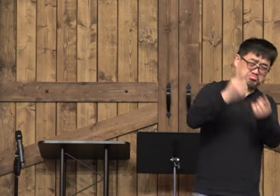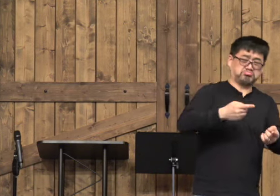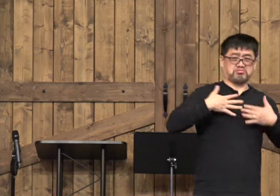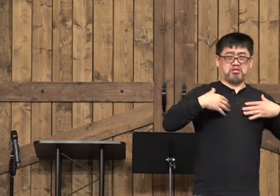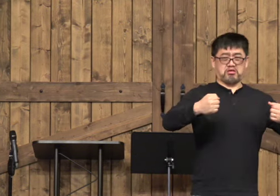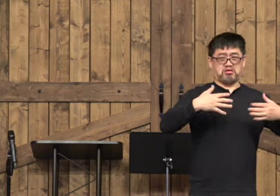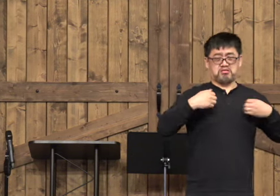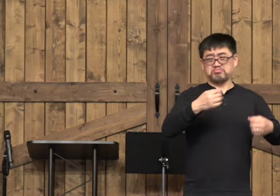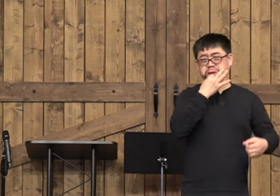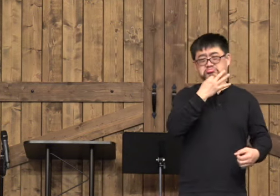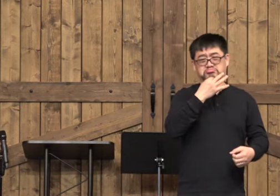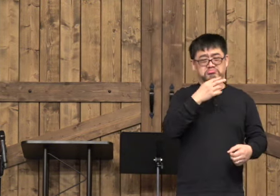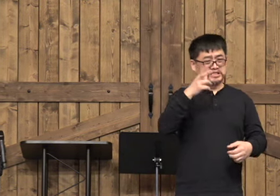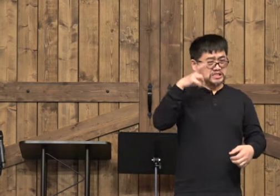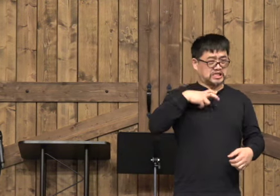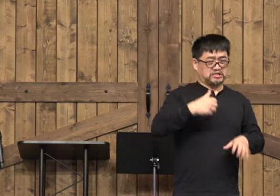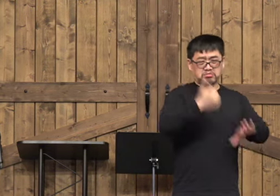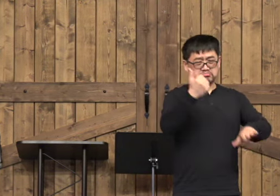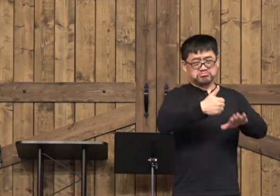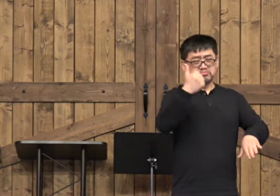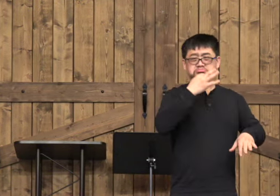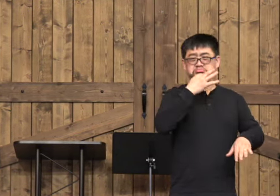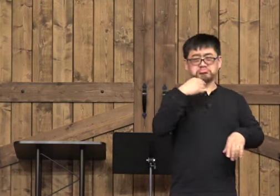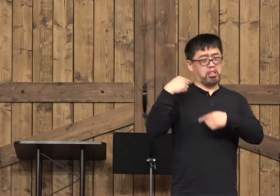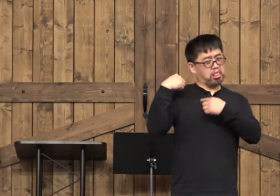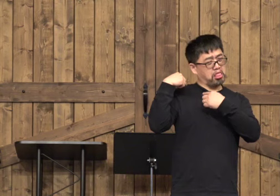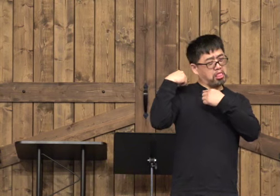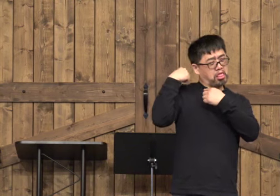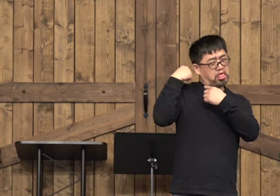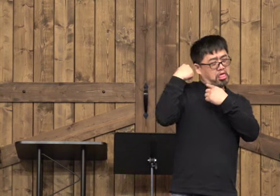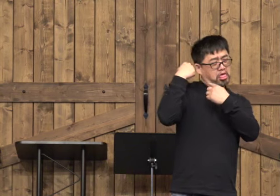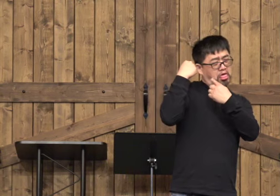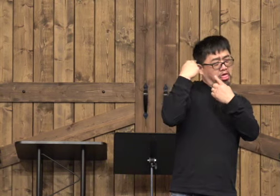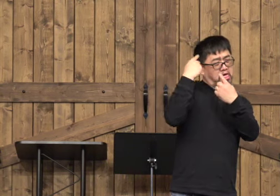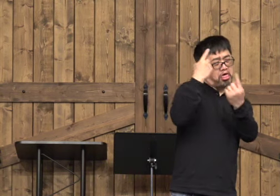Well Jesus has been healing God for many, many months at that point.